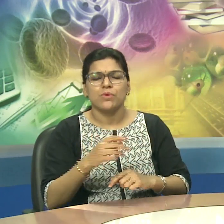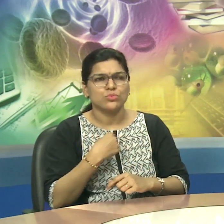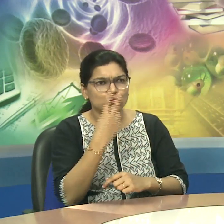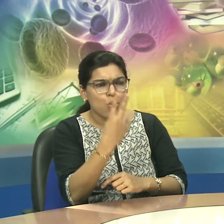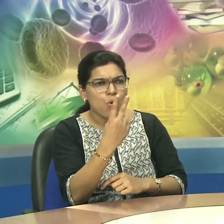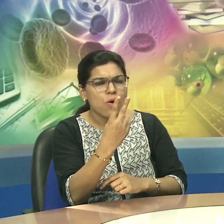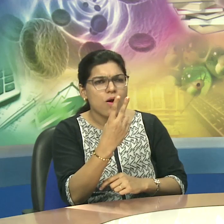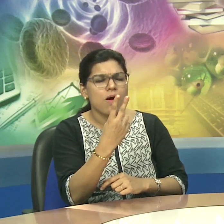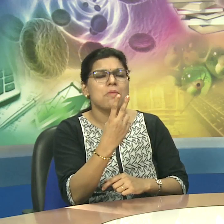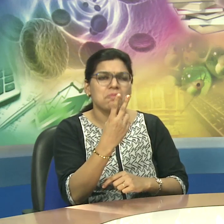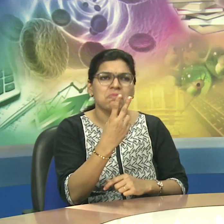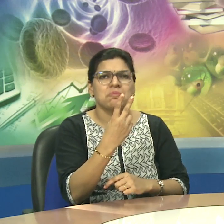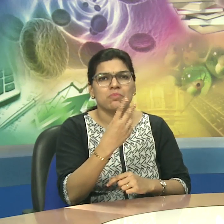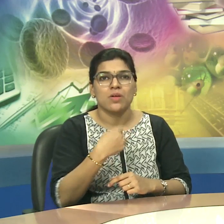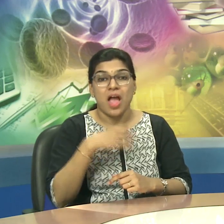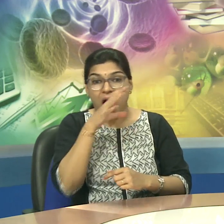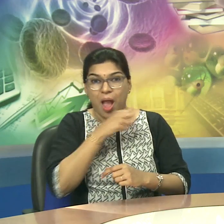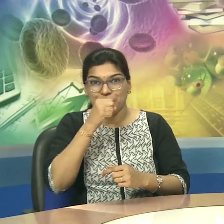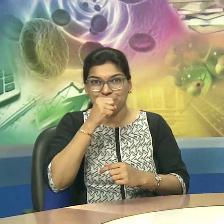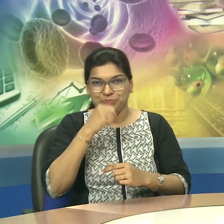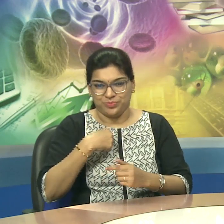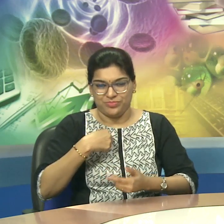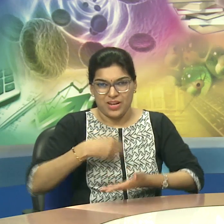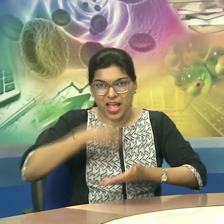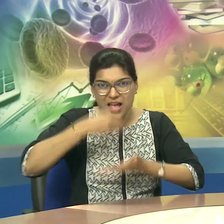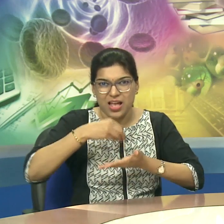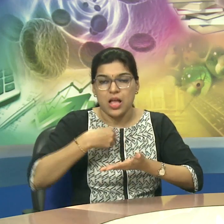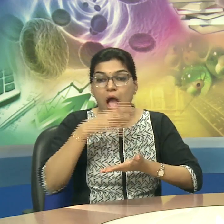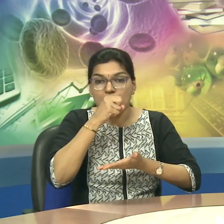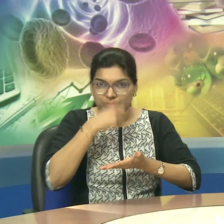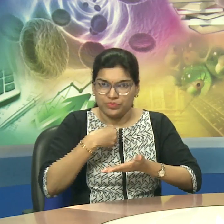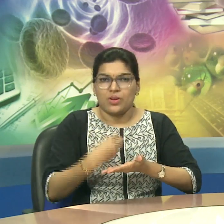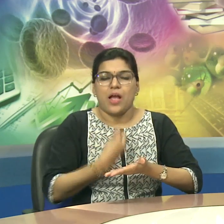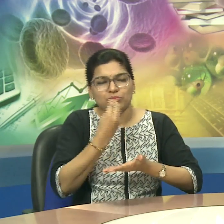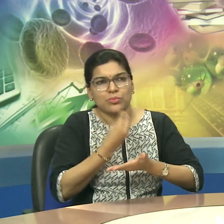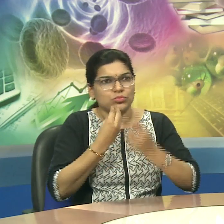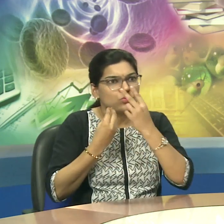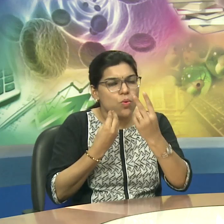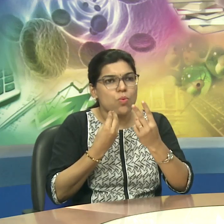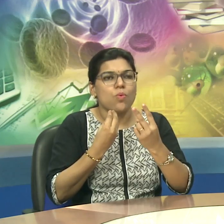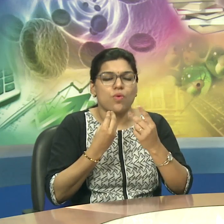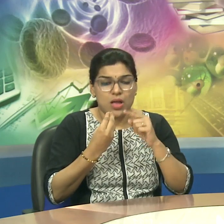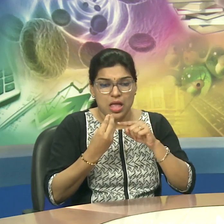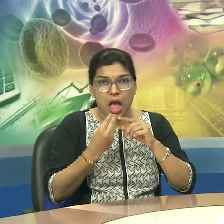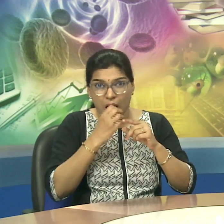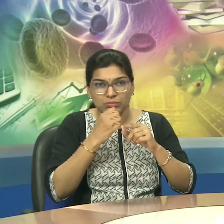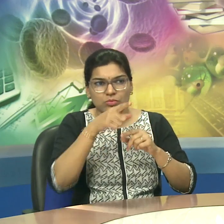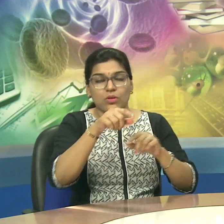at me with its head cocked to one side, and I was having a mango and